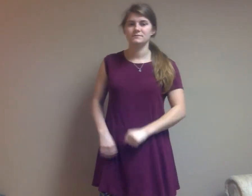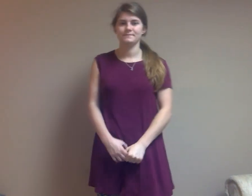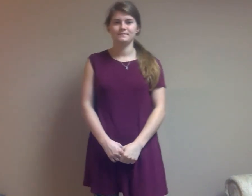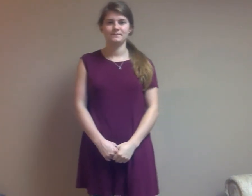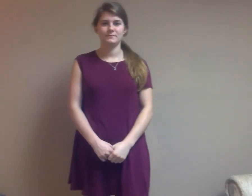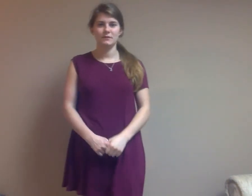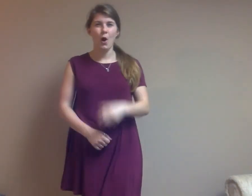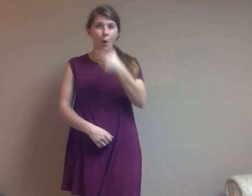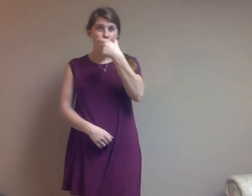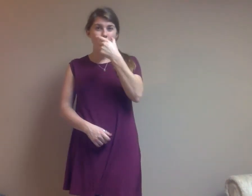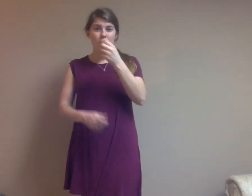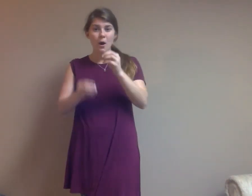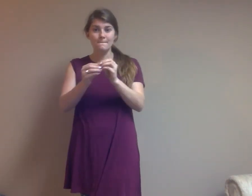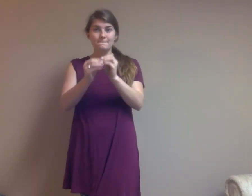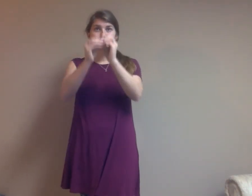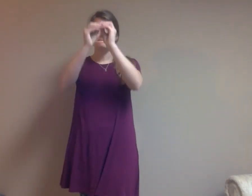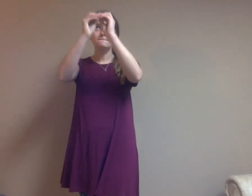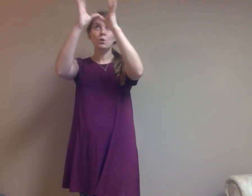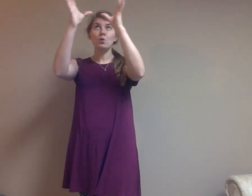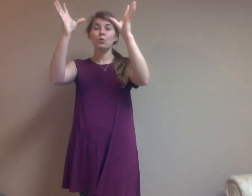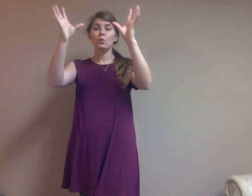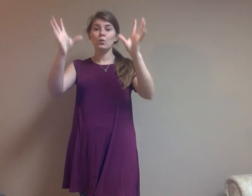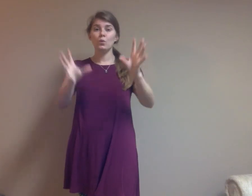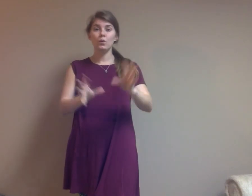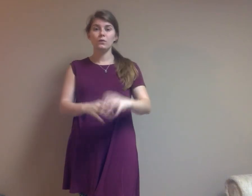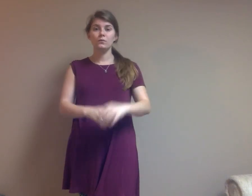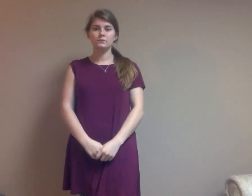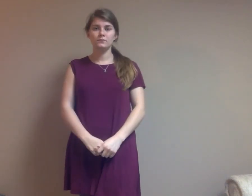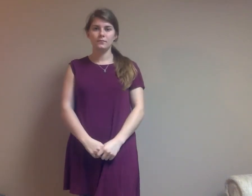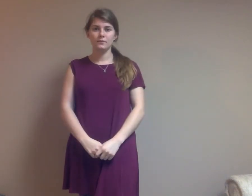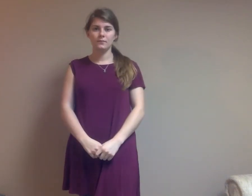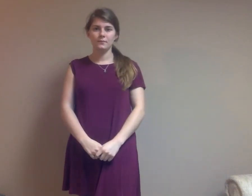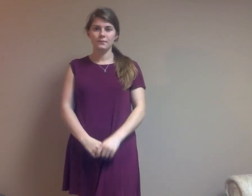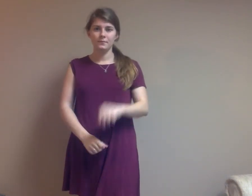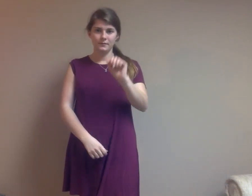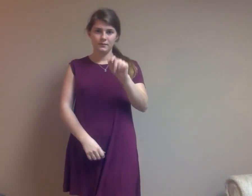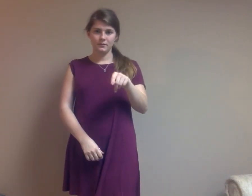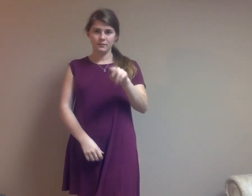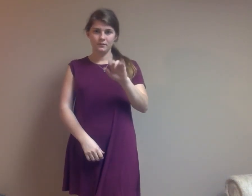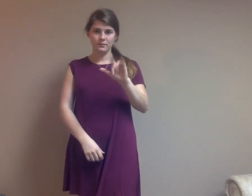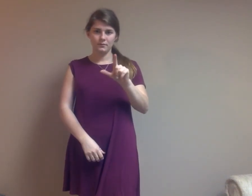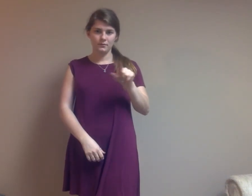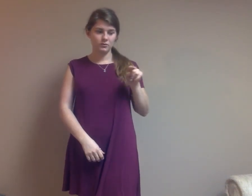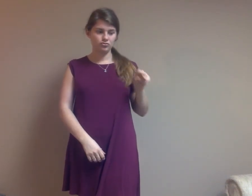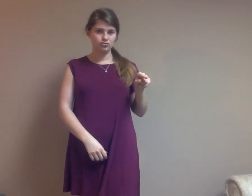April seems to have found a new way of coping. She's got a new best friend, Lottie.